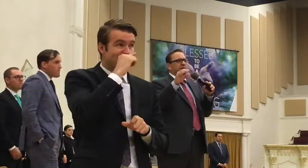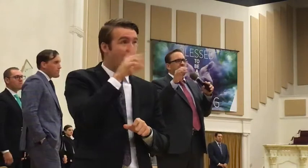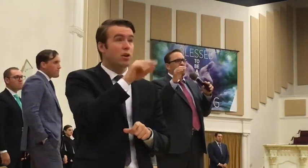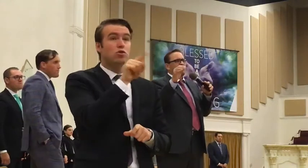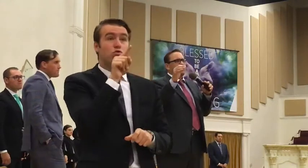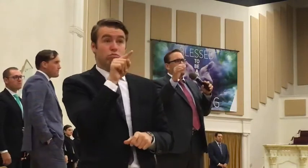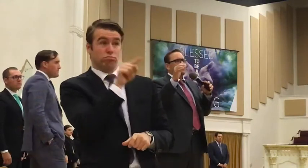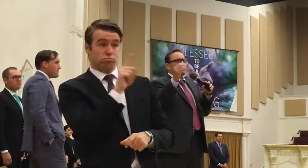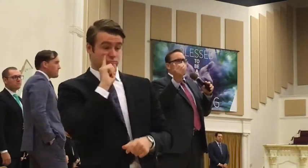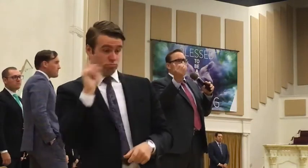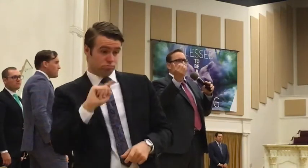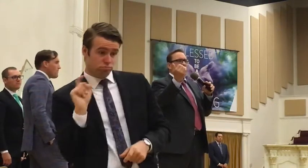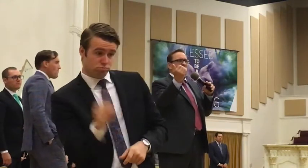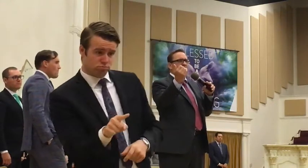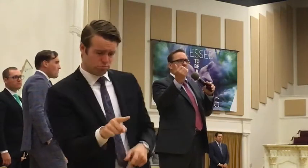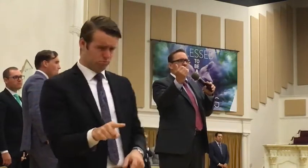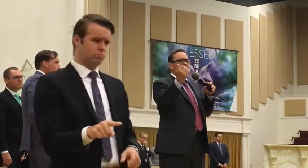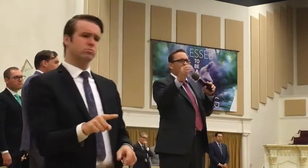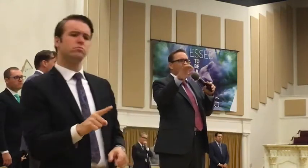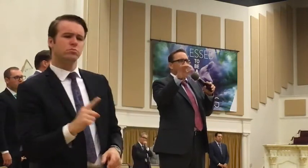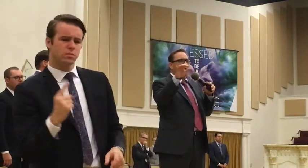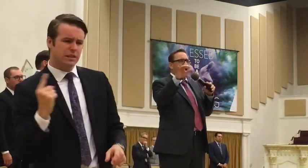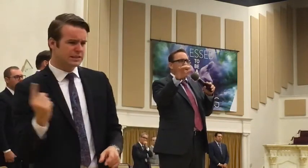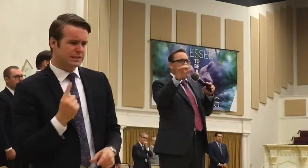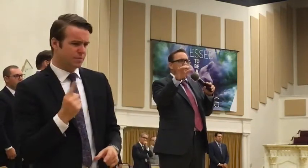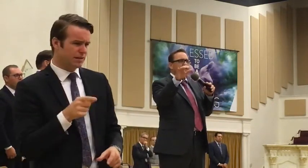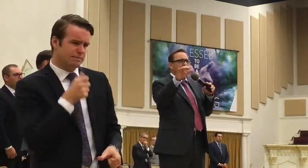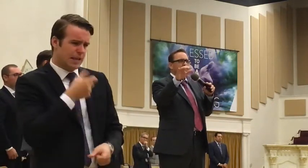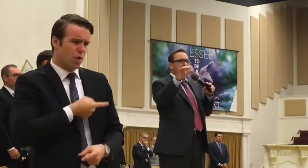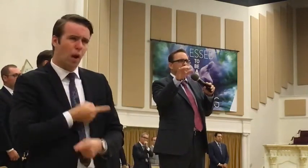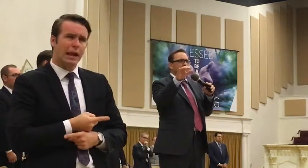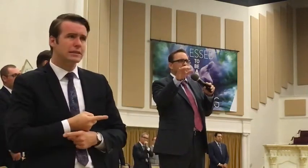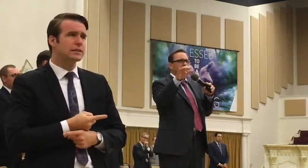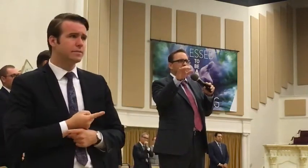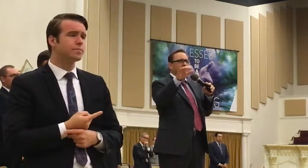detected something in there that wasn't right,